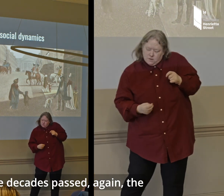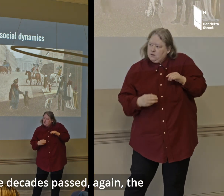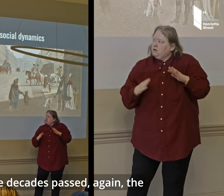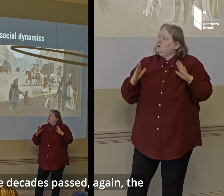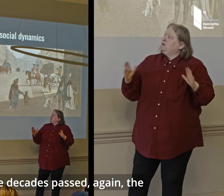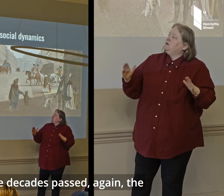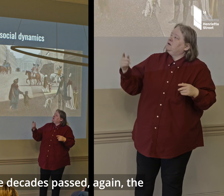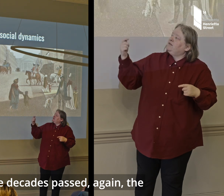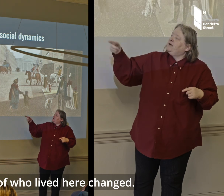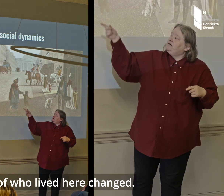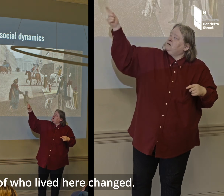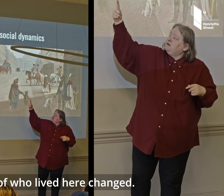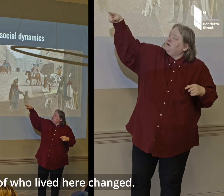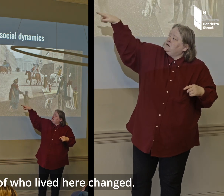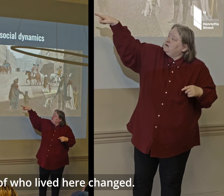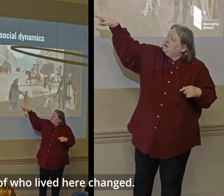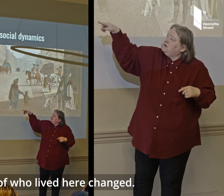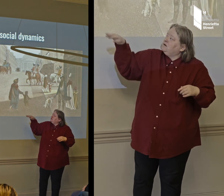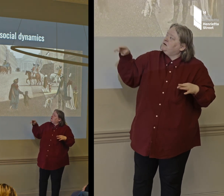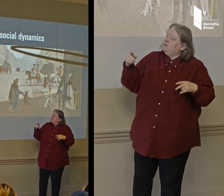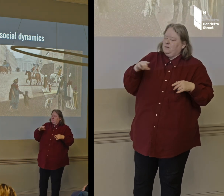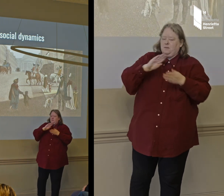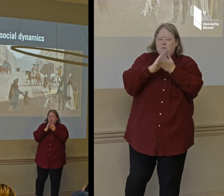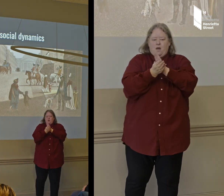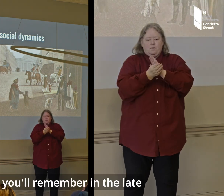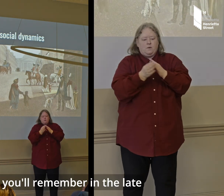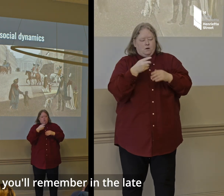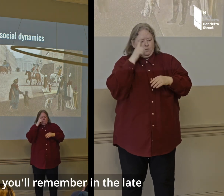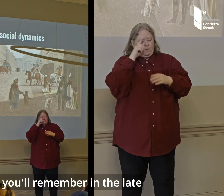decades passed, again, the profile of who lived here changed.